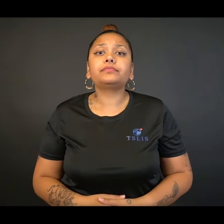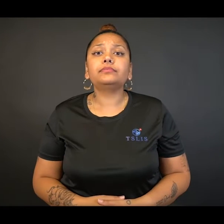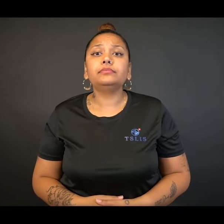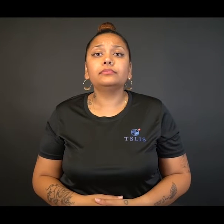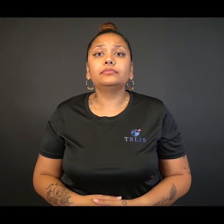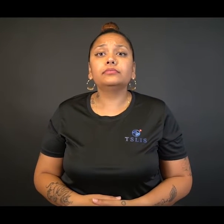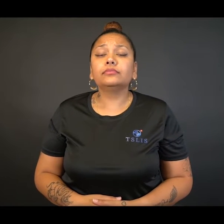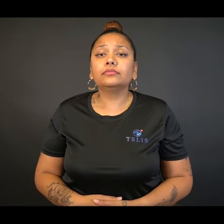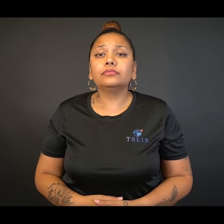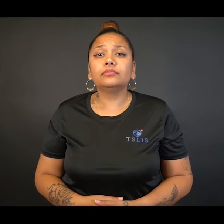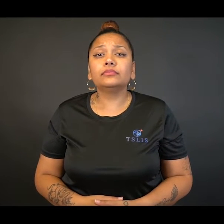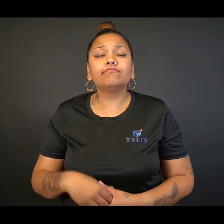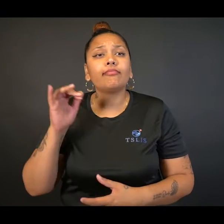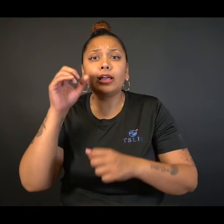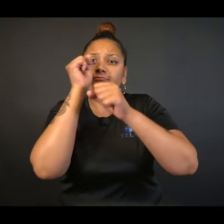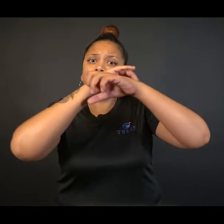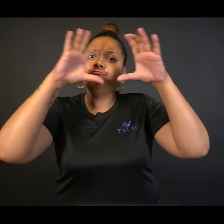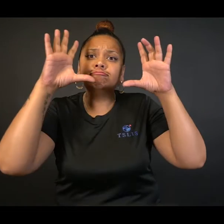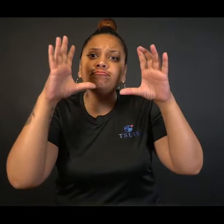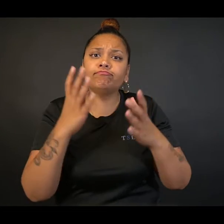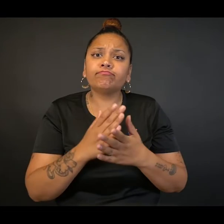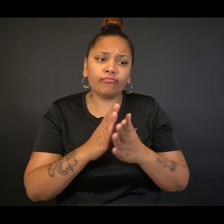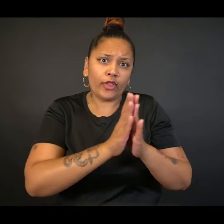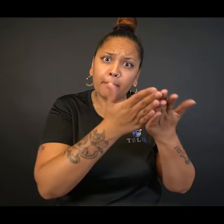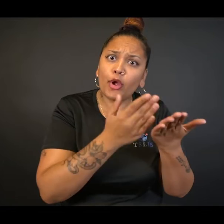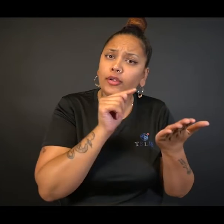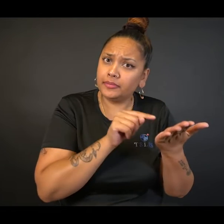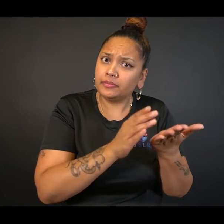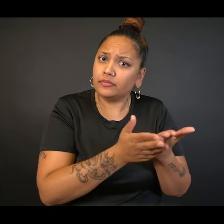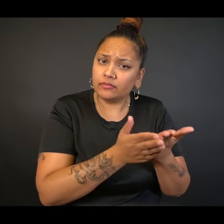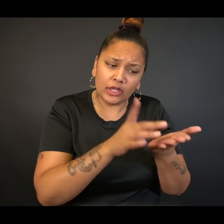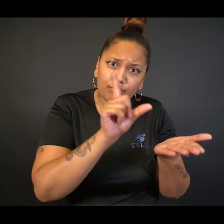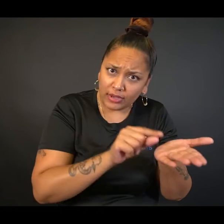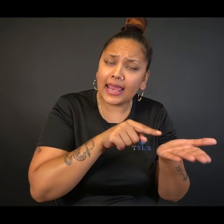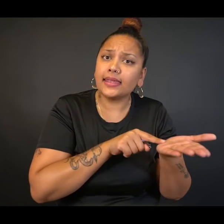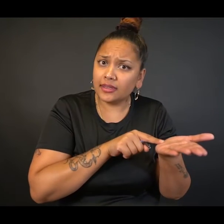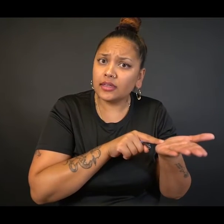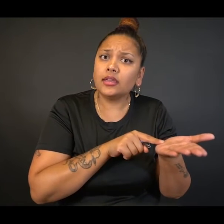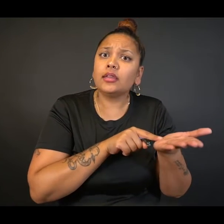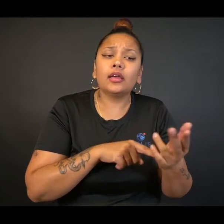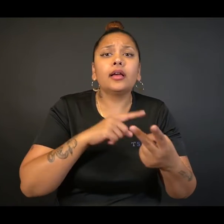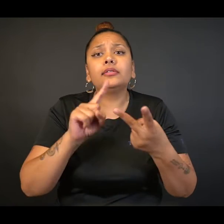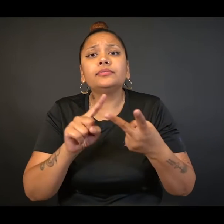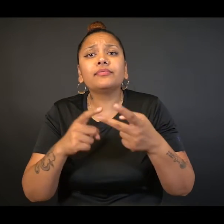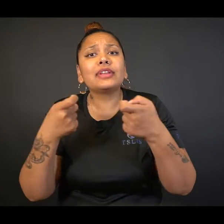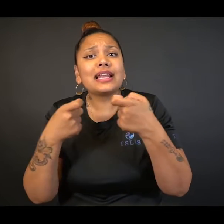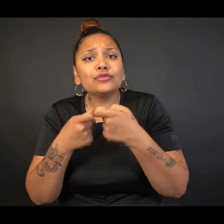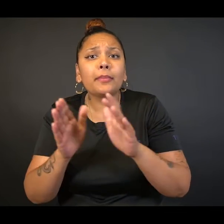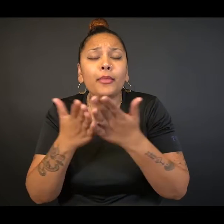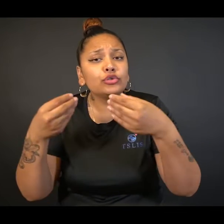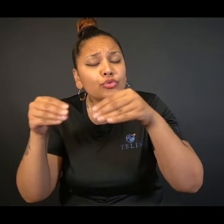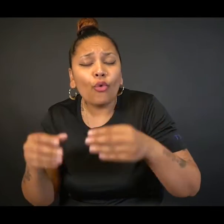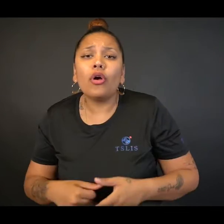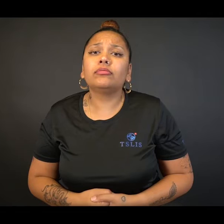link in the distribution chain, including libraries, electronic bookstores, websites, and reading applications,